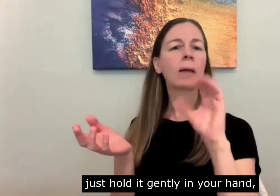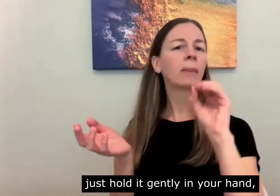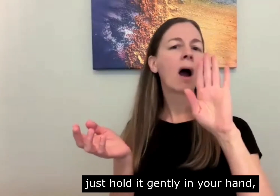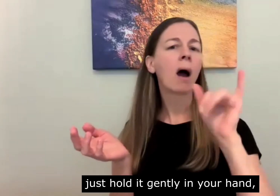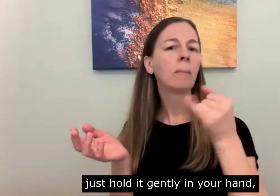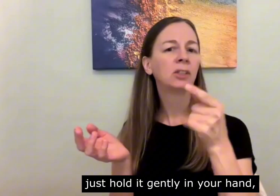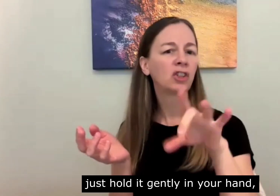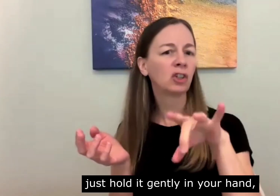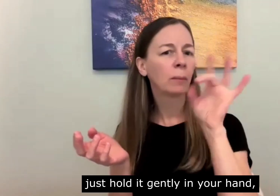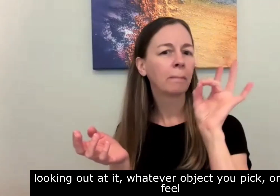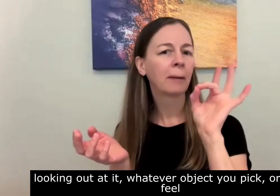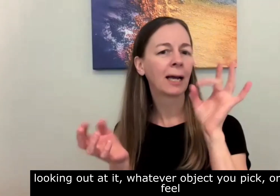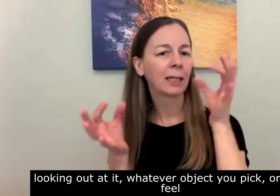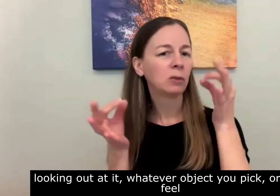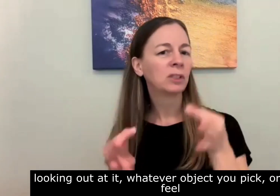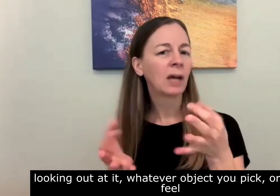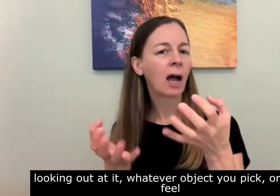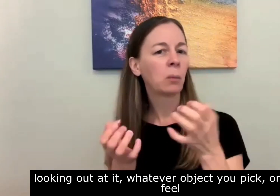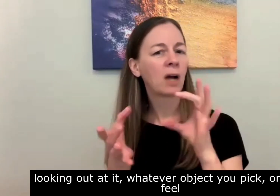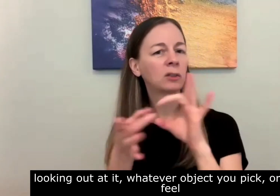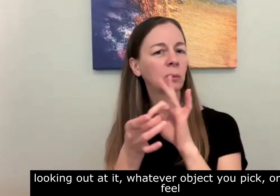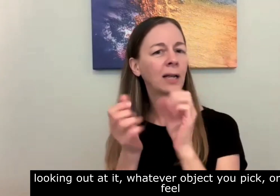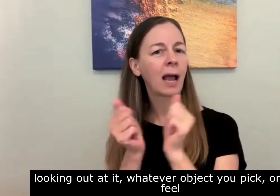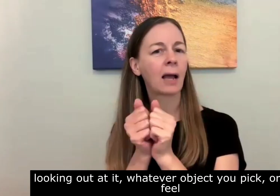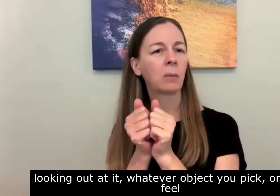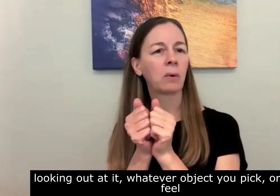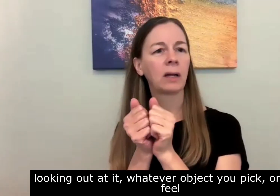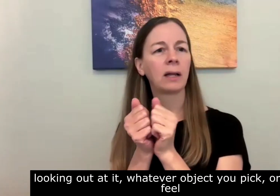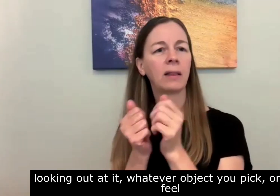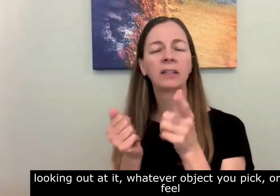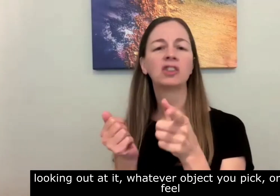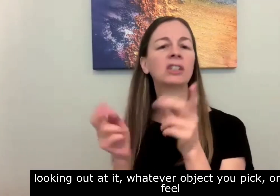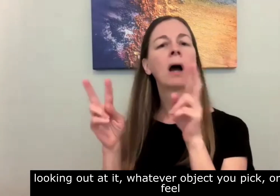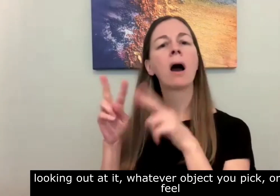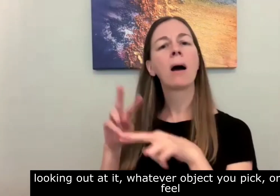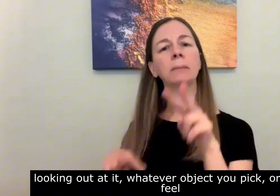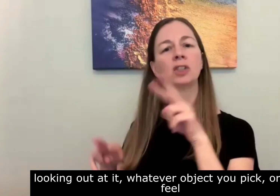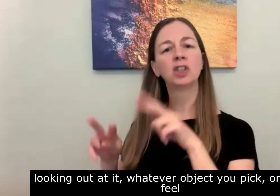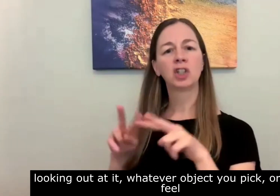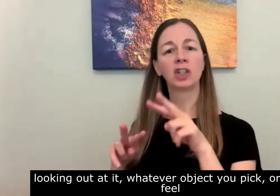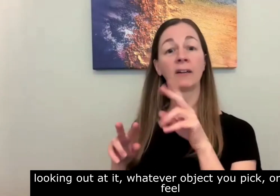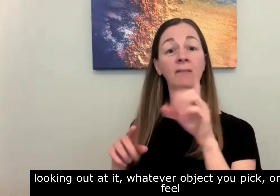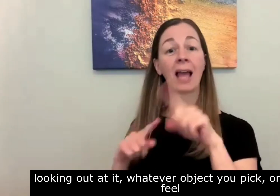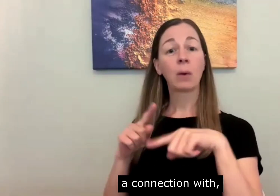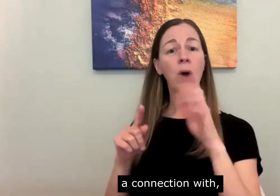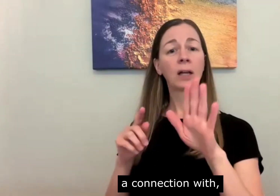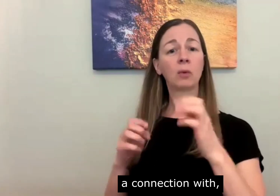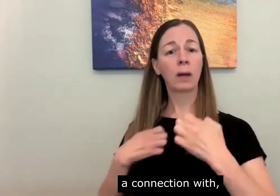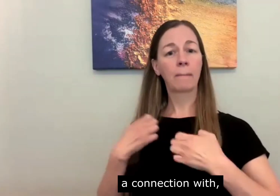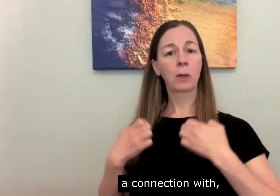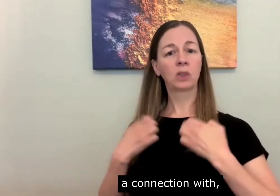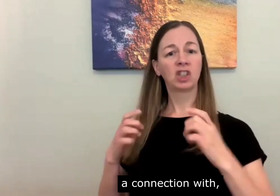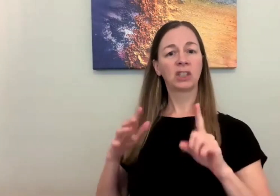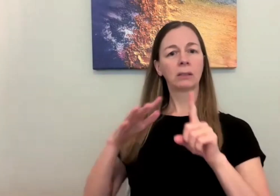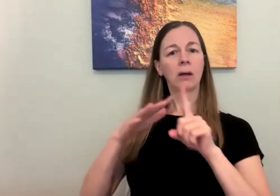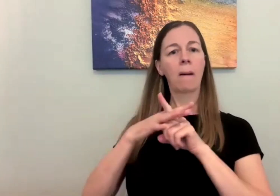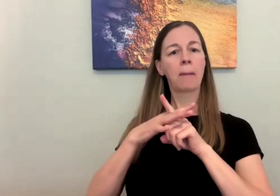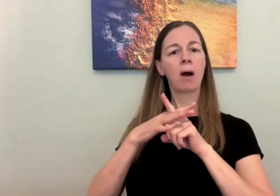hand, looking out at it, whatever object you pick or you feel a connection with. Just observe